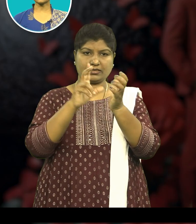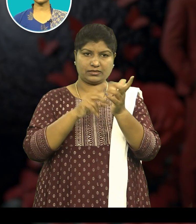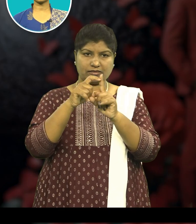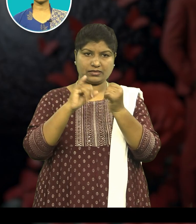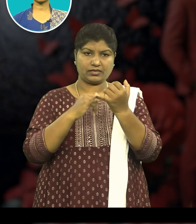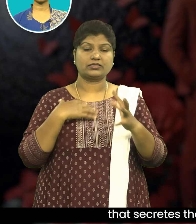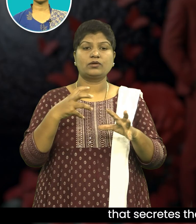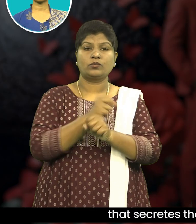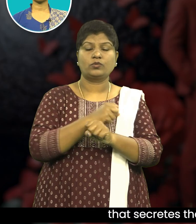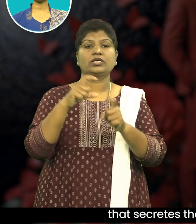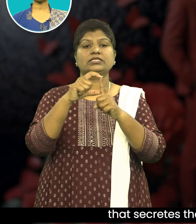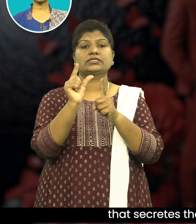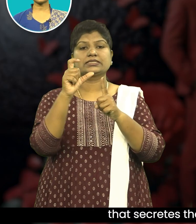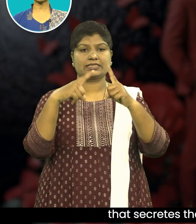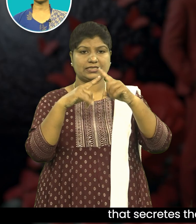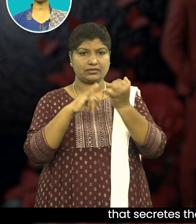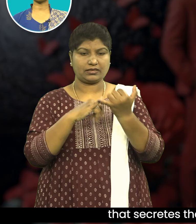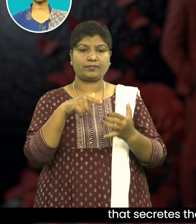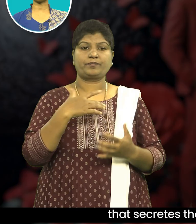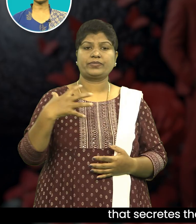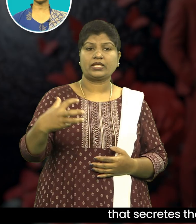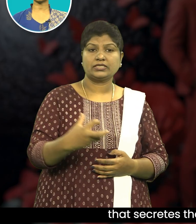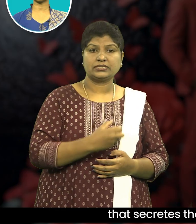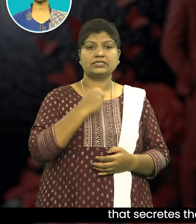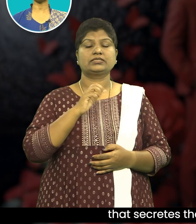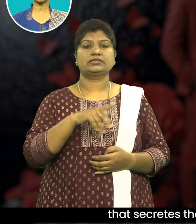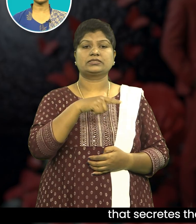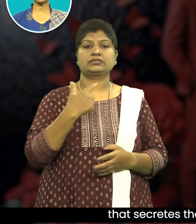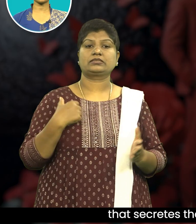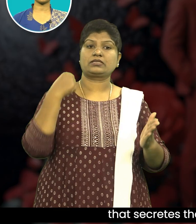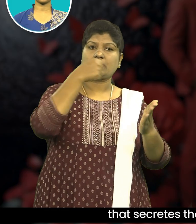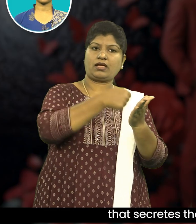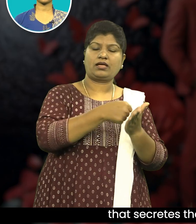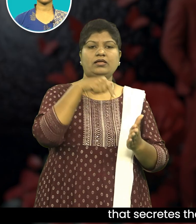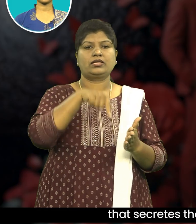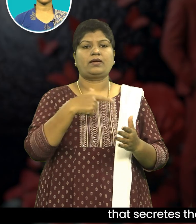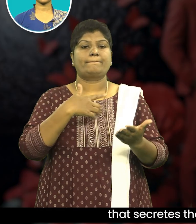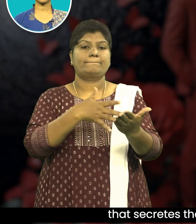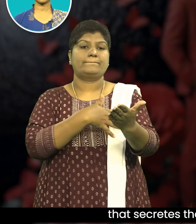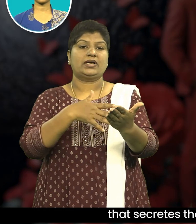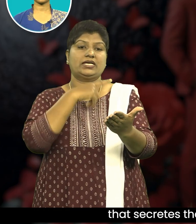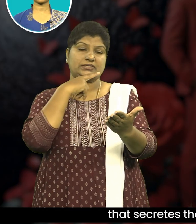without ducts that secrete them directly into the bloodstream.